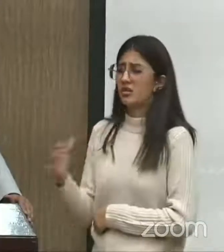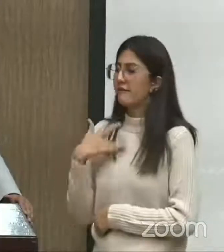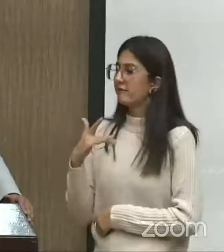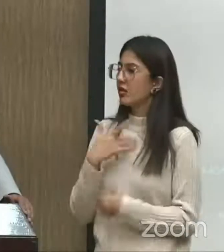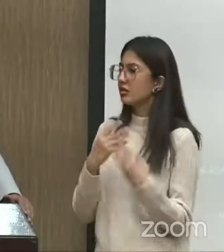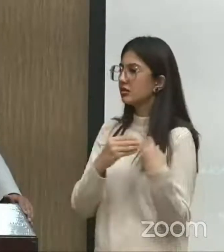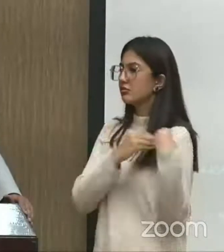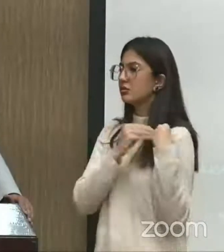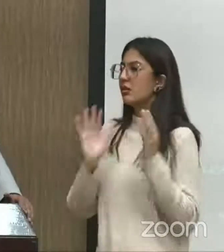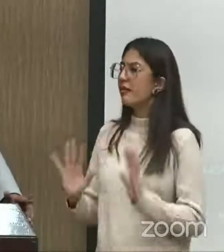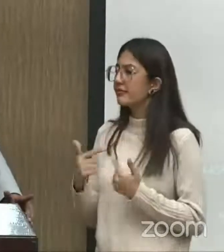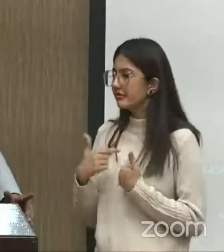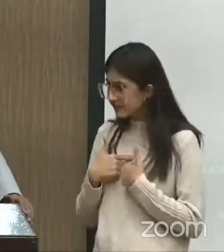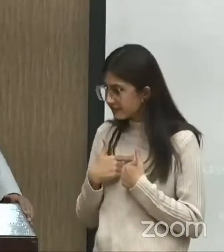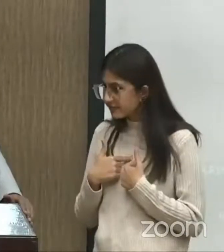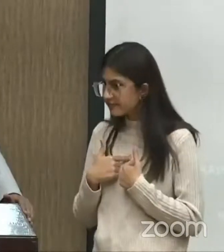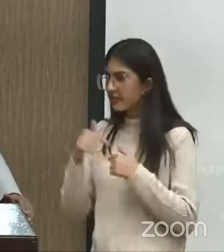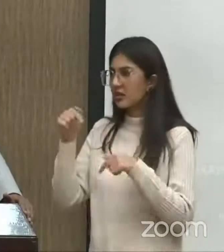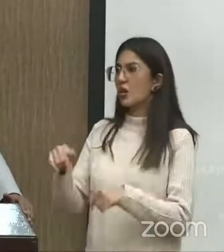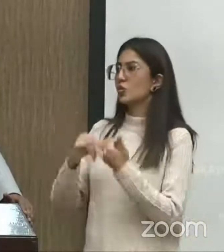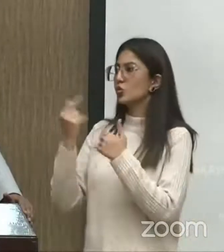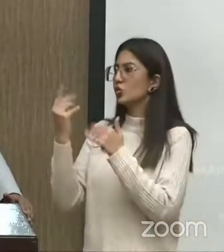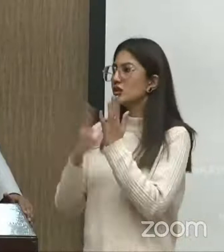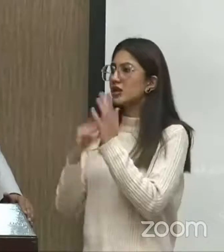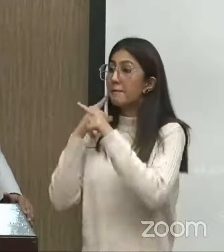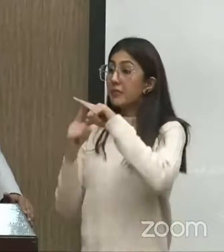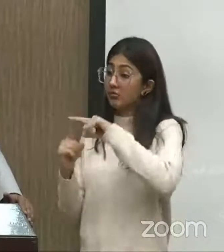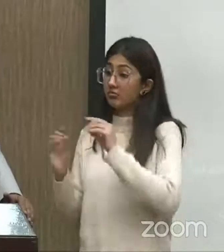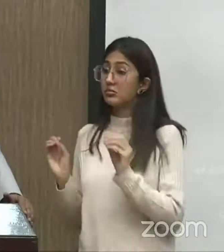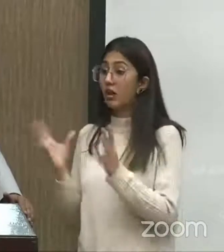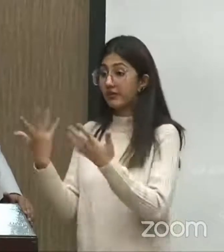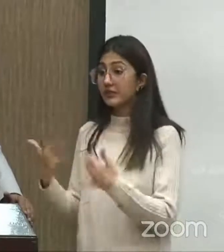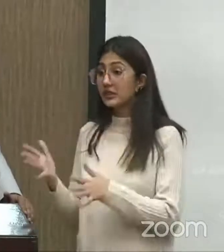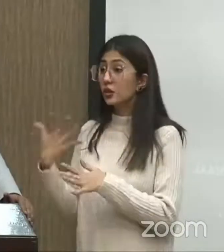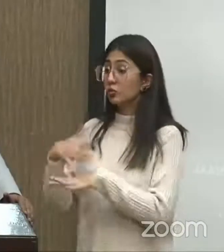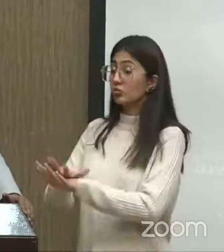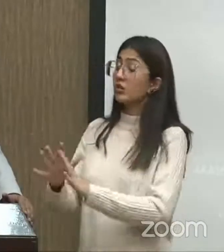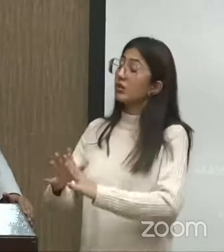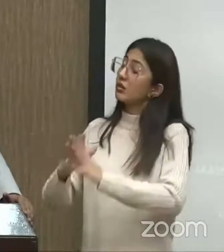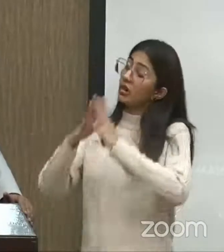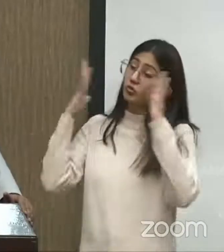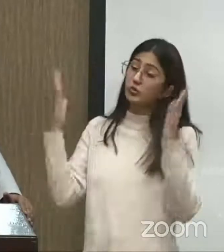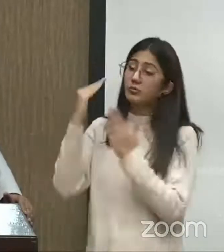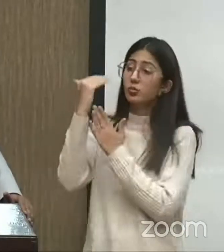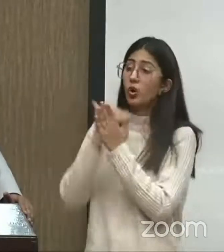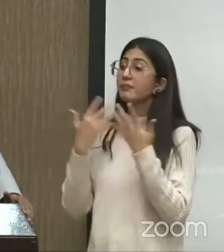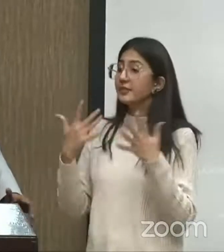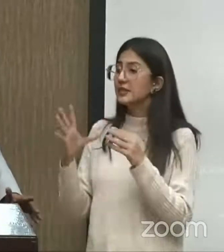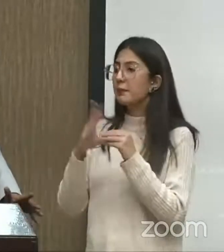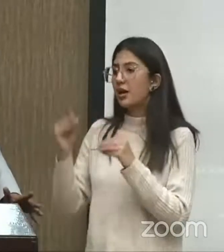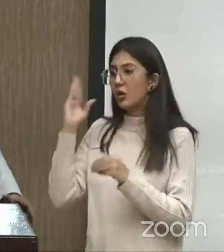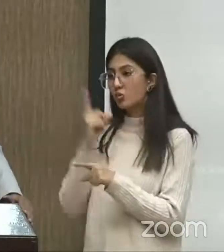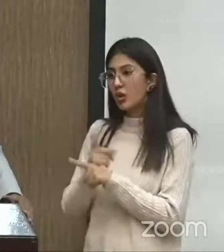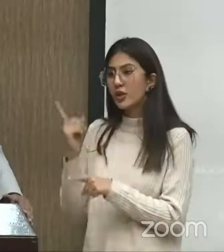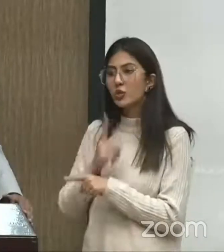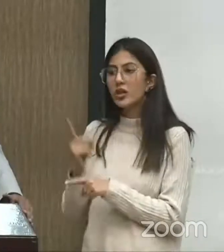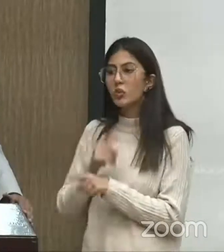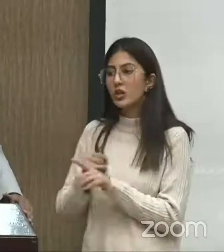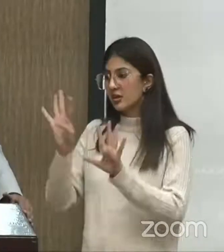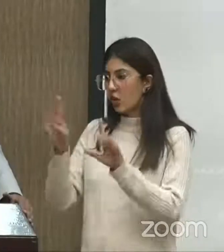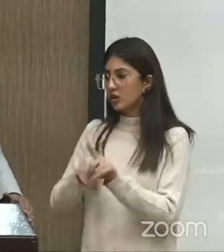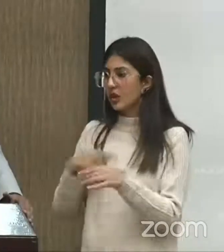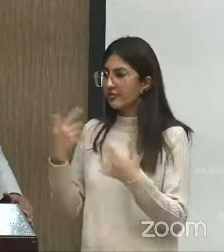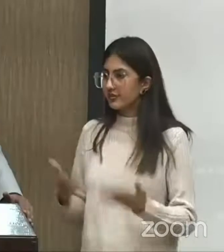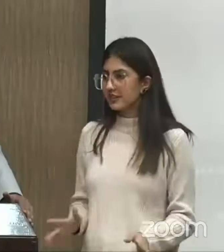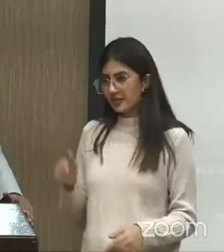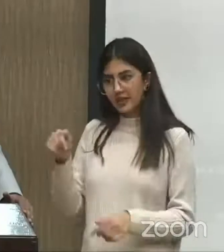the India Inclusion Summit, which is now one of the world's largest events, focused entirely on disability, held in Bangalore every year for the last 9 years. We are not doing it